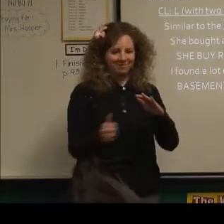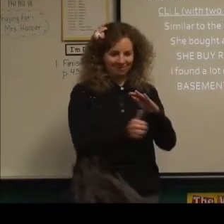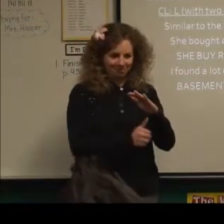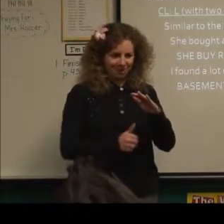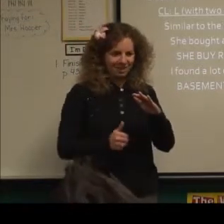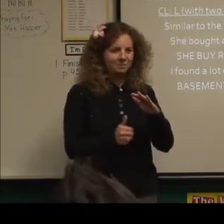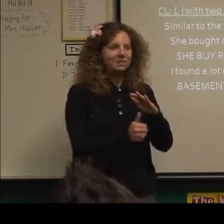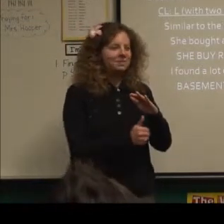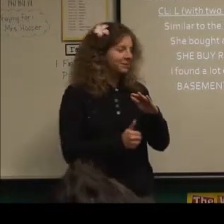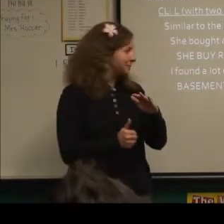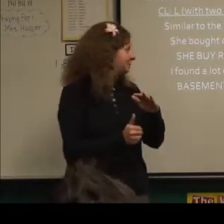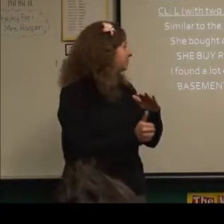Basement.